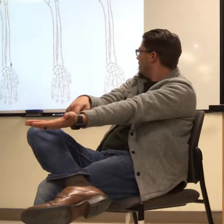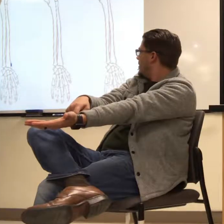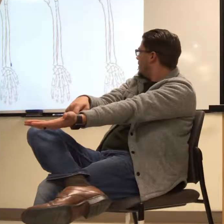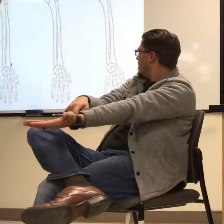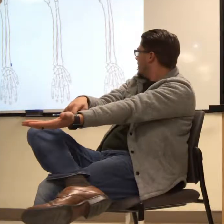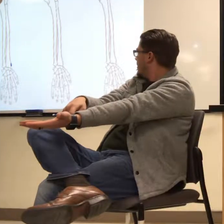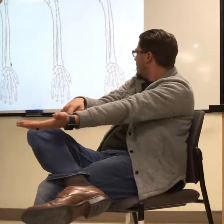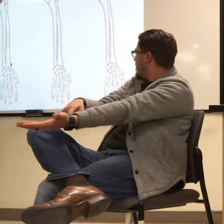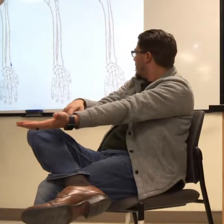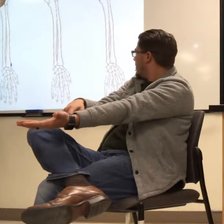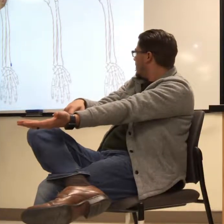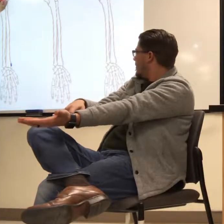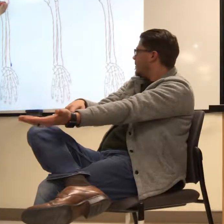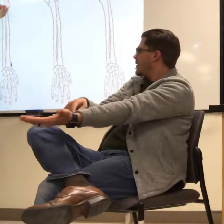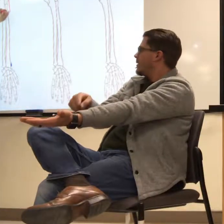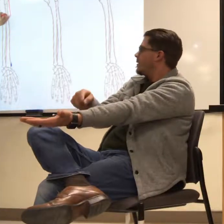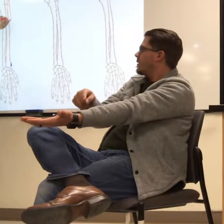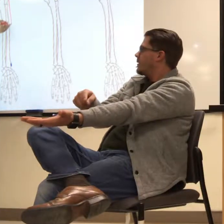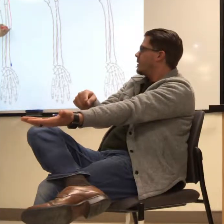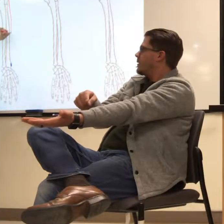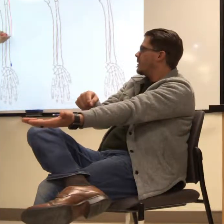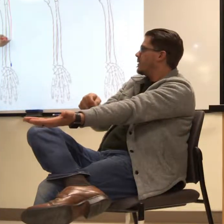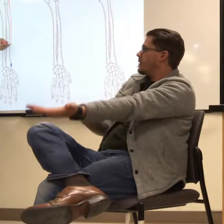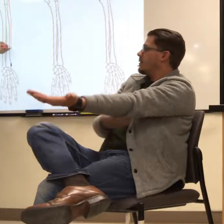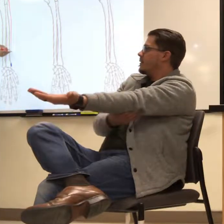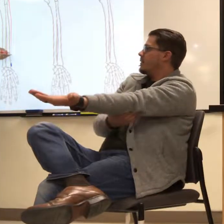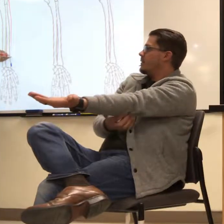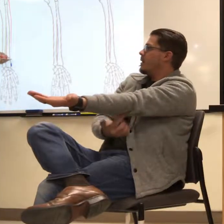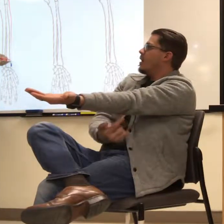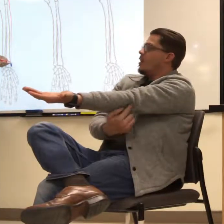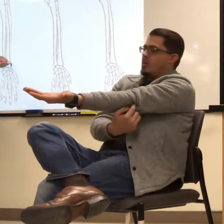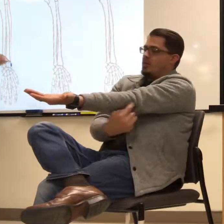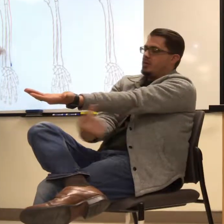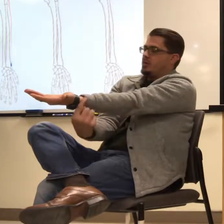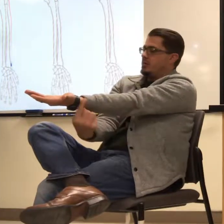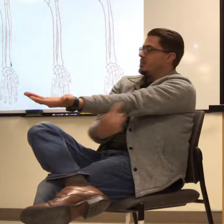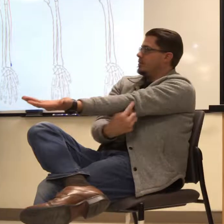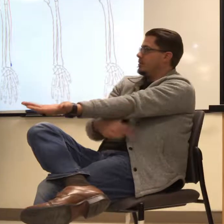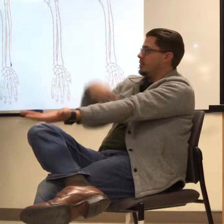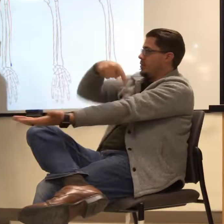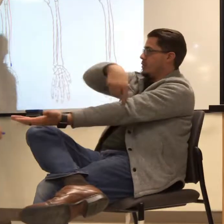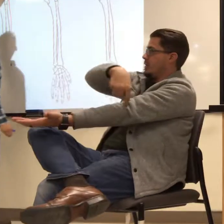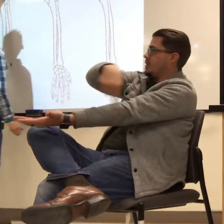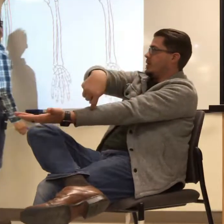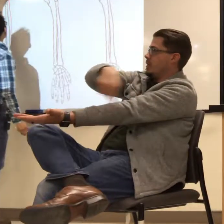It's going to go all the way from there to there.